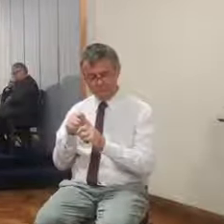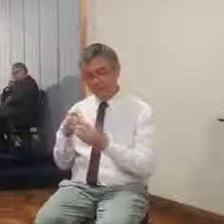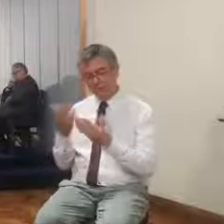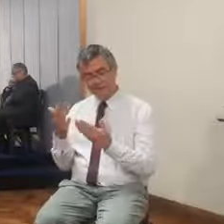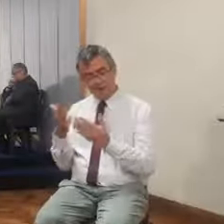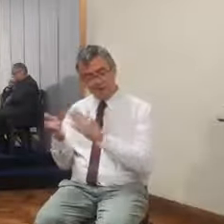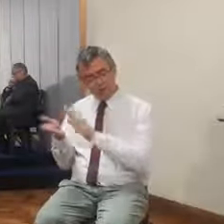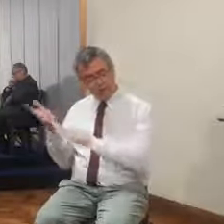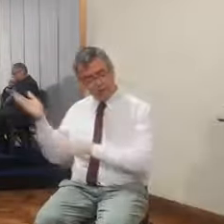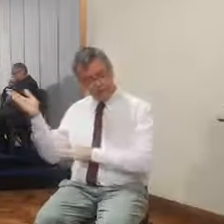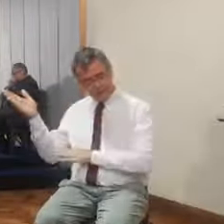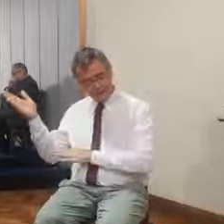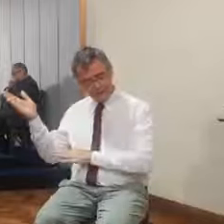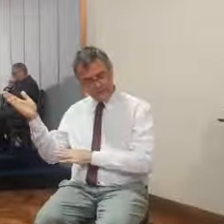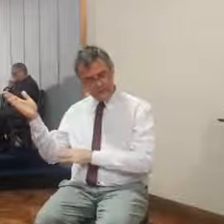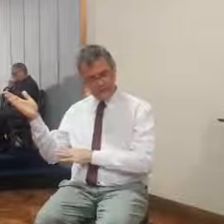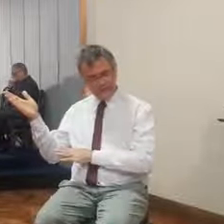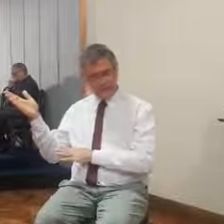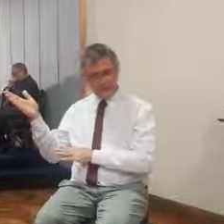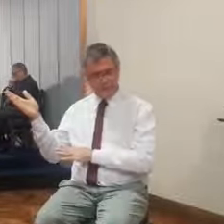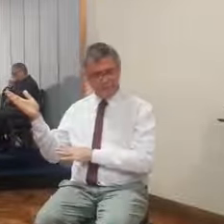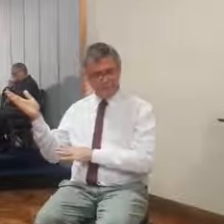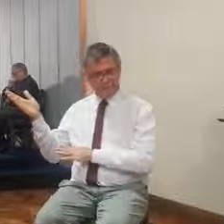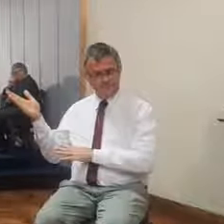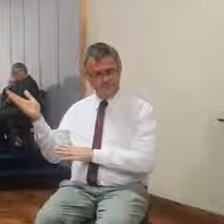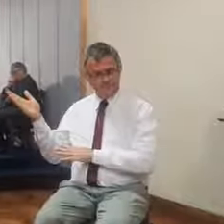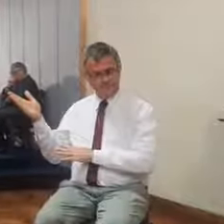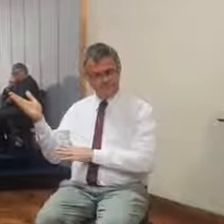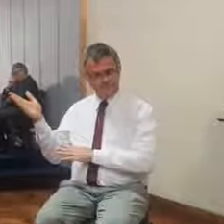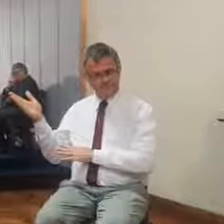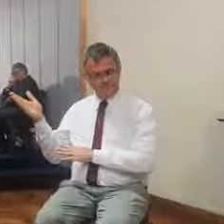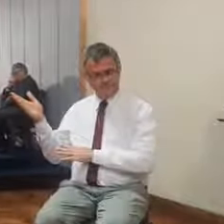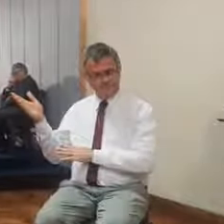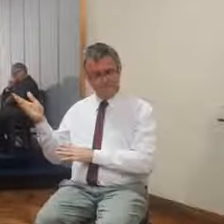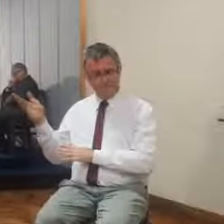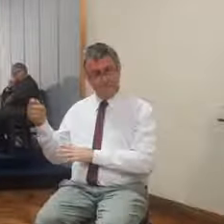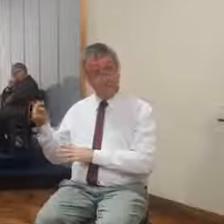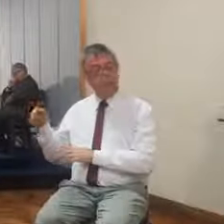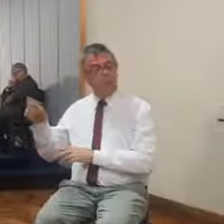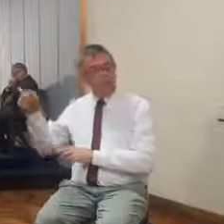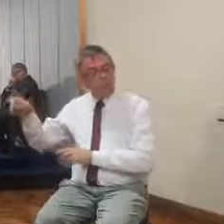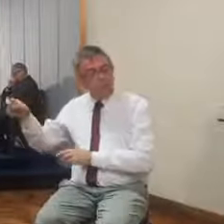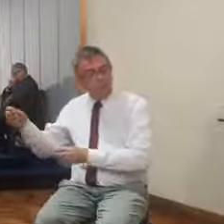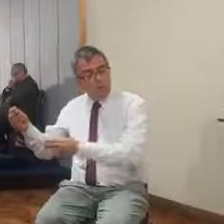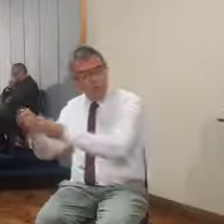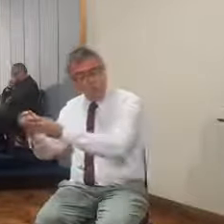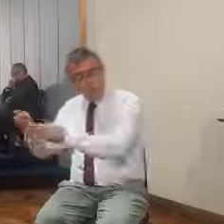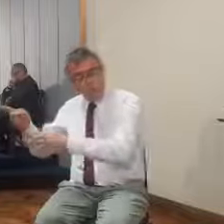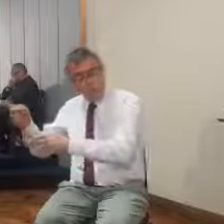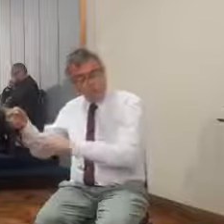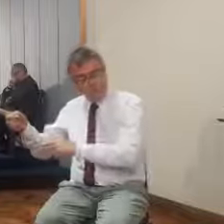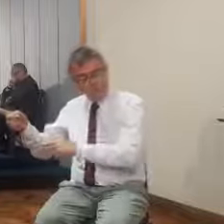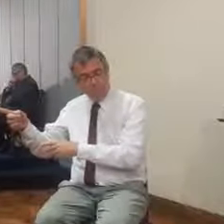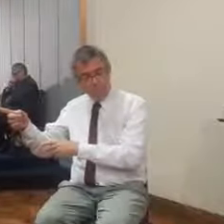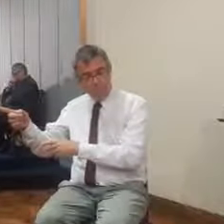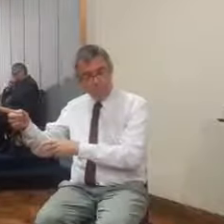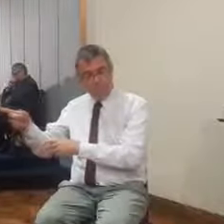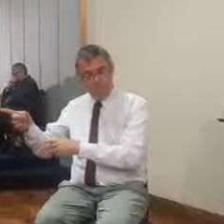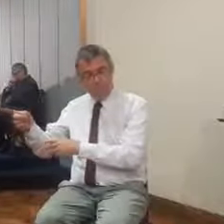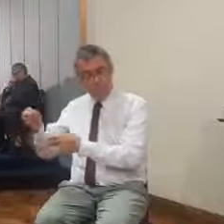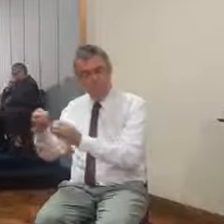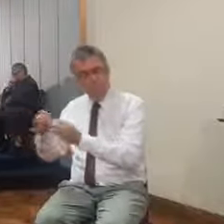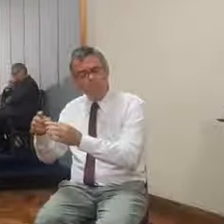us, Lord our God. We bring before thee the company with him, Lord, at this time, real